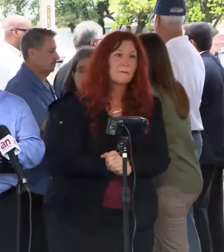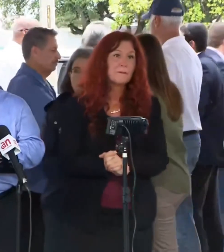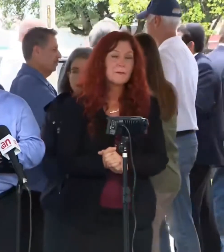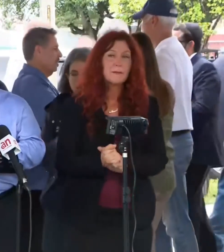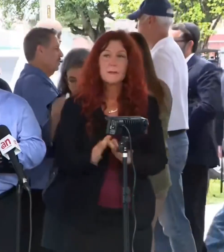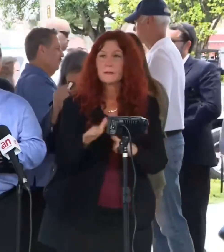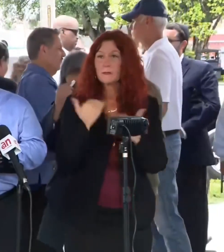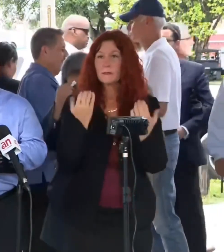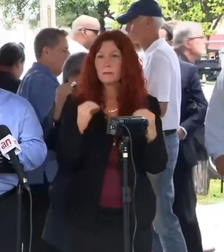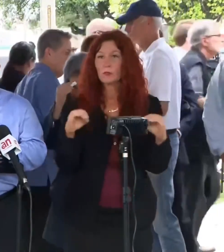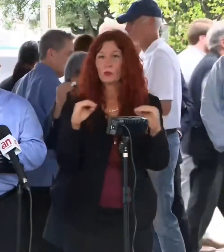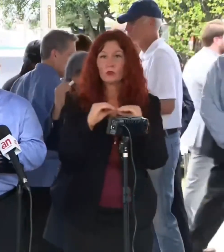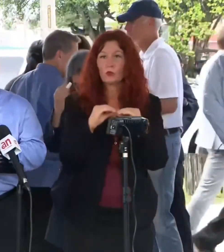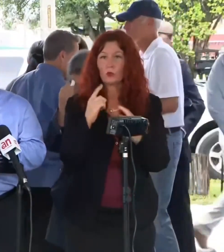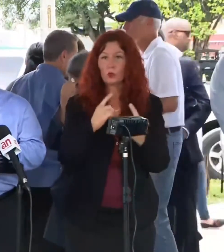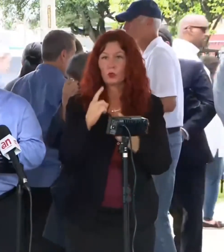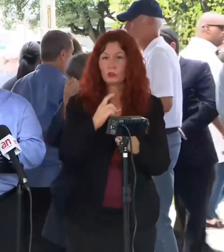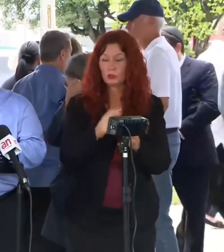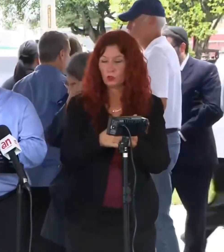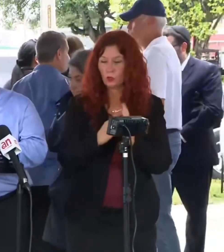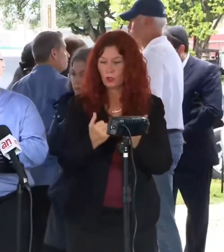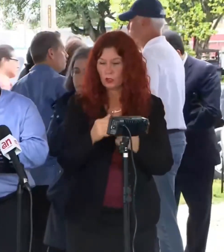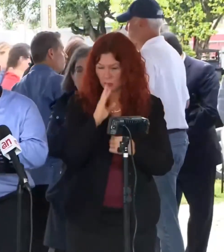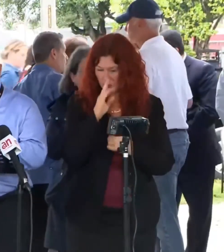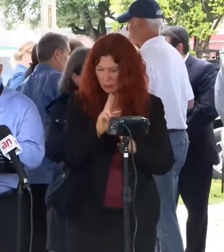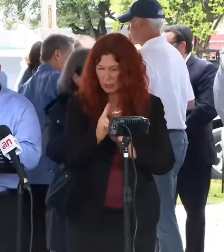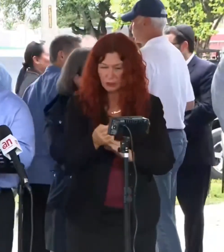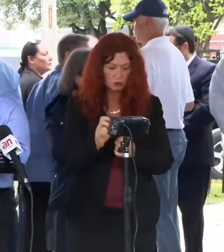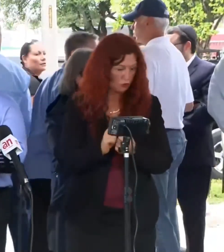No, we've been instructed to go straight into the Creole now.